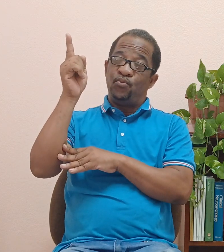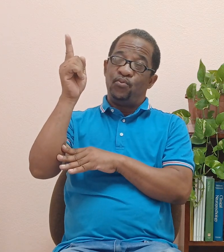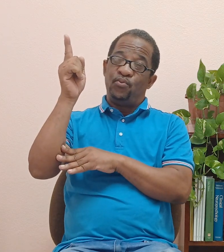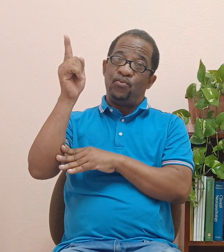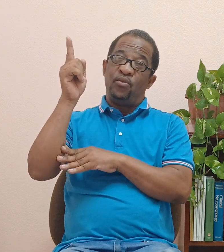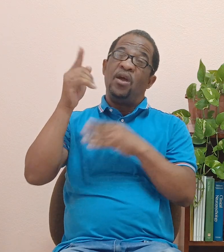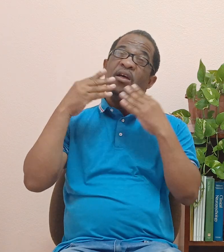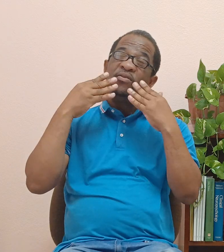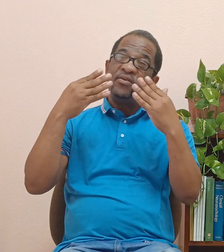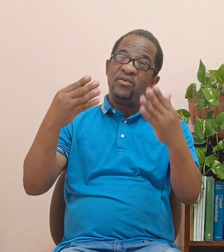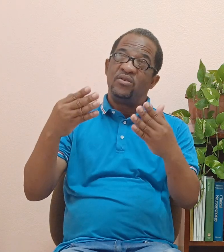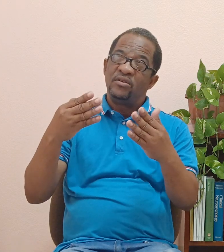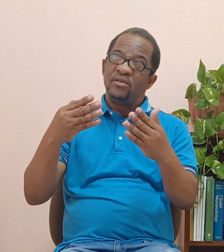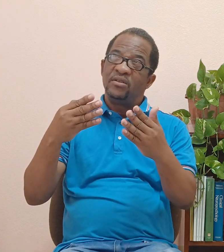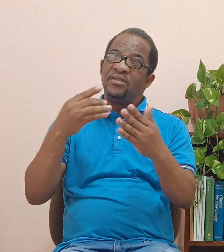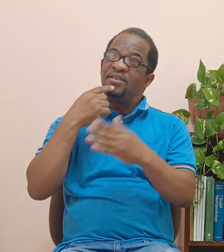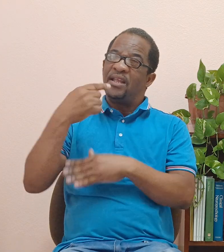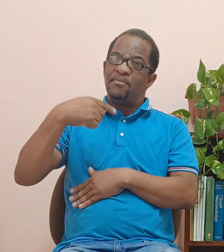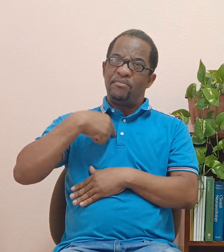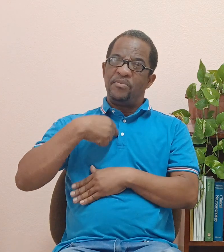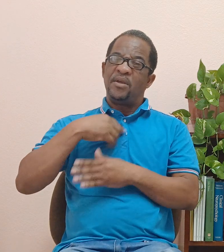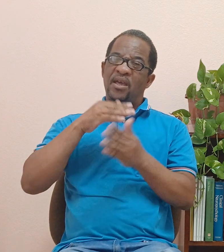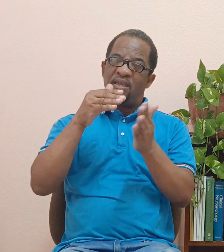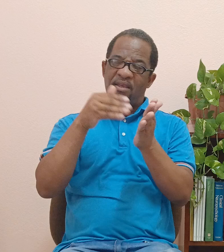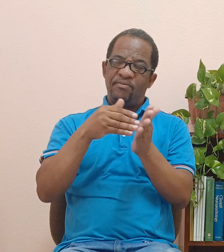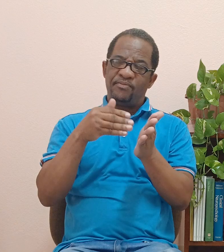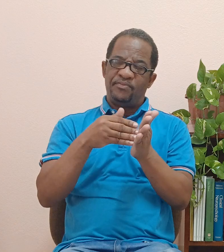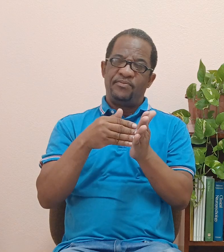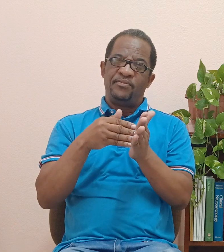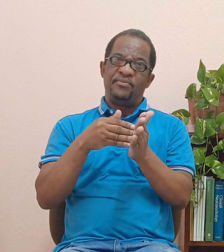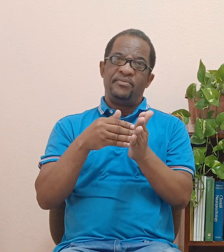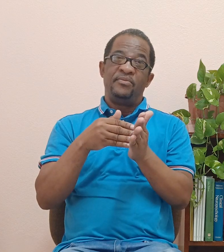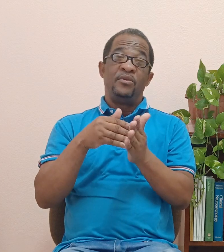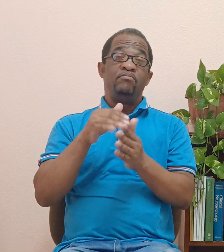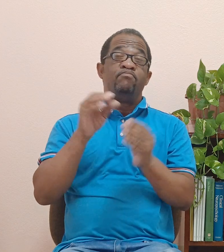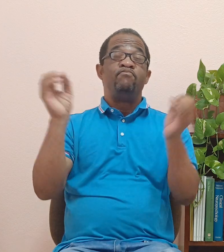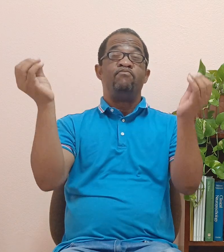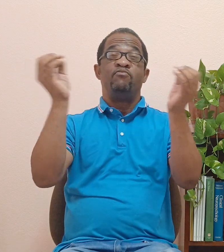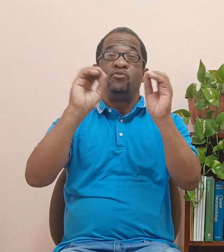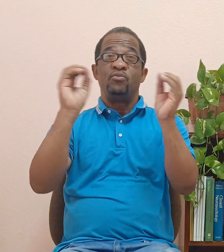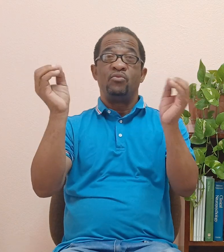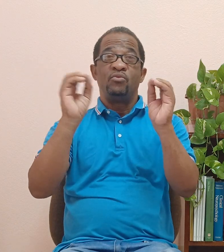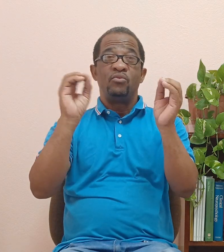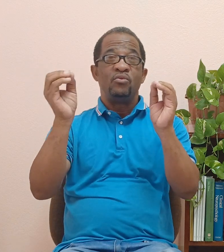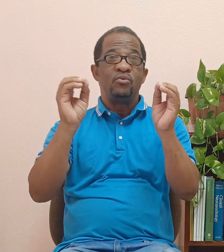Thank you for showing me yet again that nothing is impossible for you,